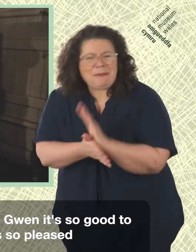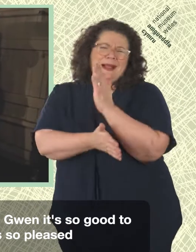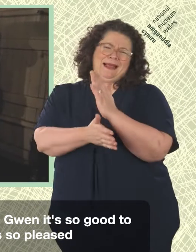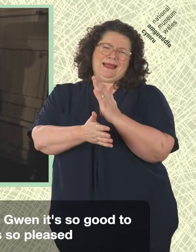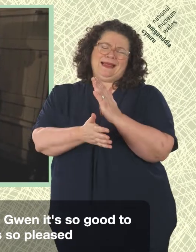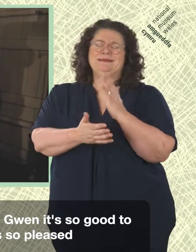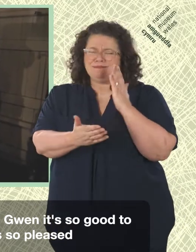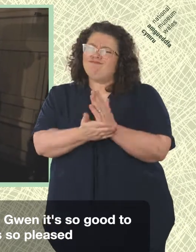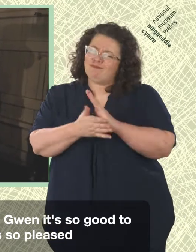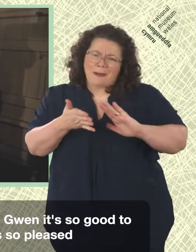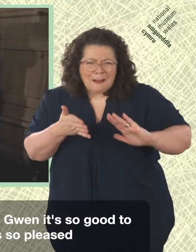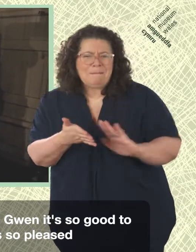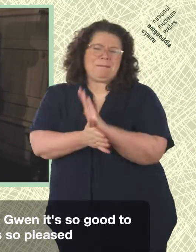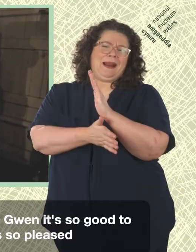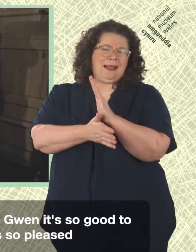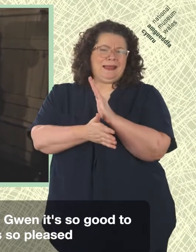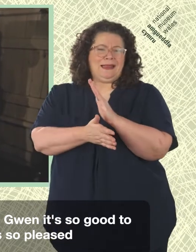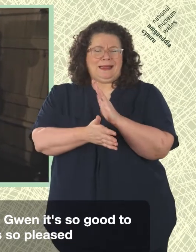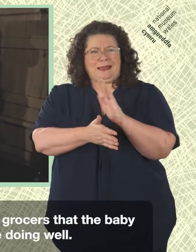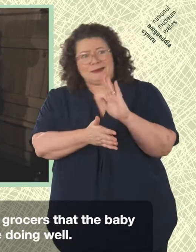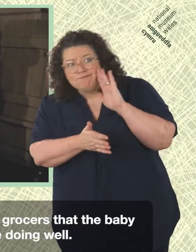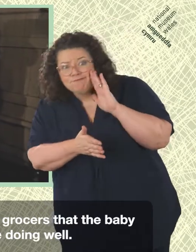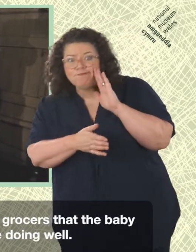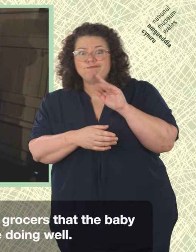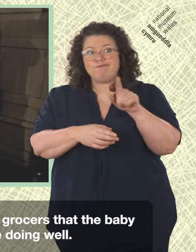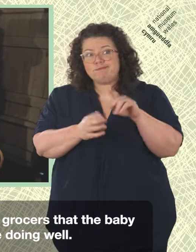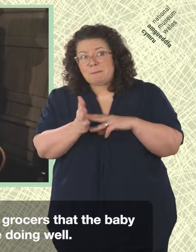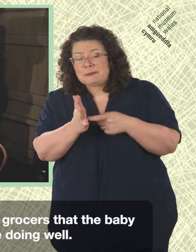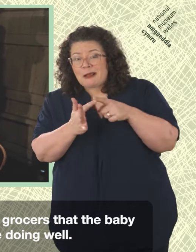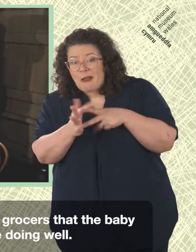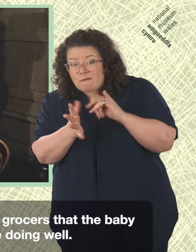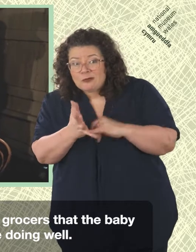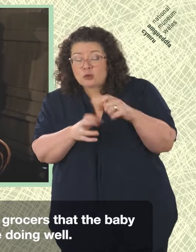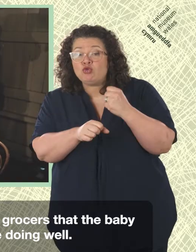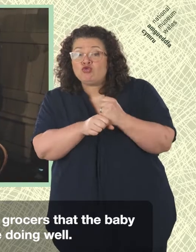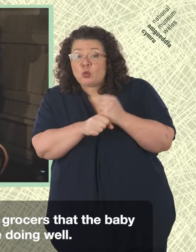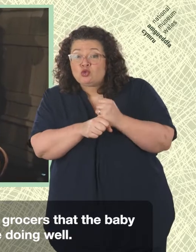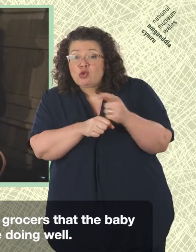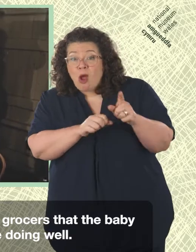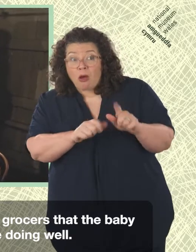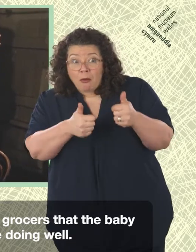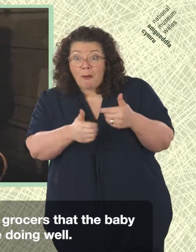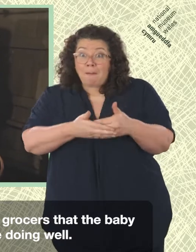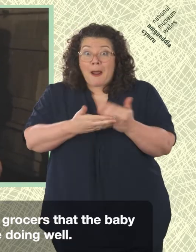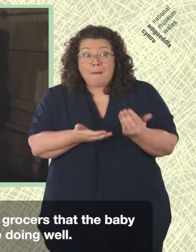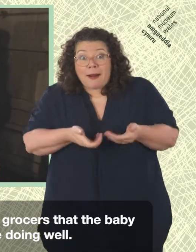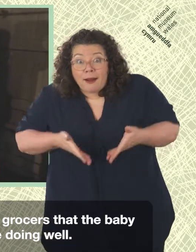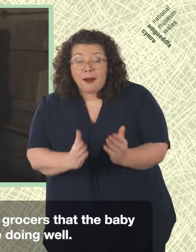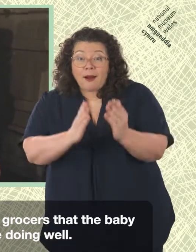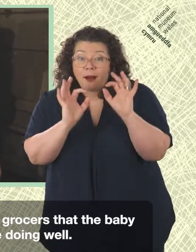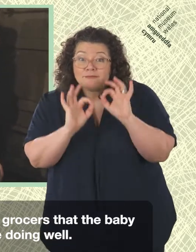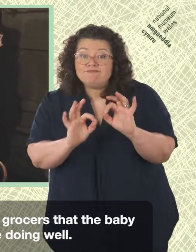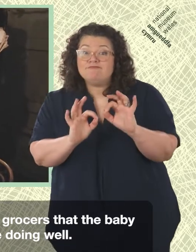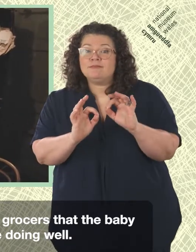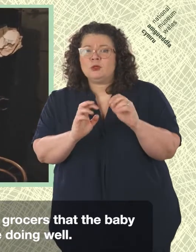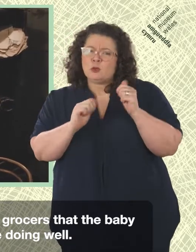finally meet you. Oh, I was so pleased to hear the news from Mr. Evans, the grocer's, that the baby had arrived. I hope they're doing